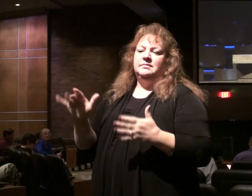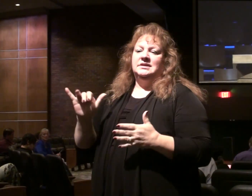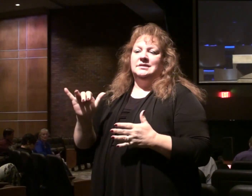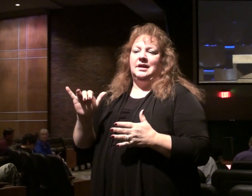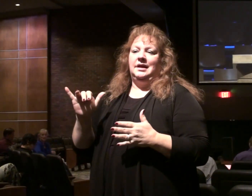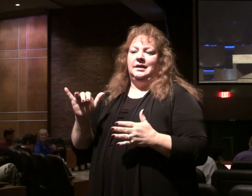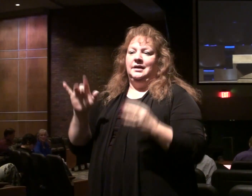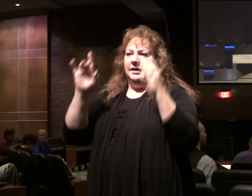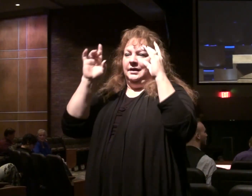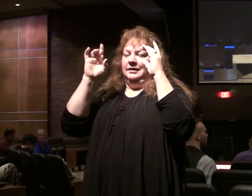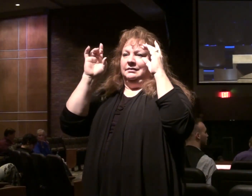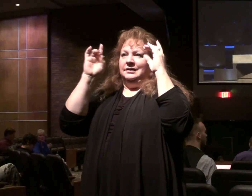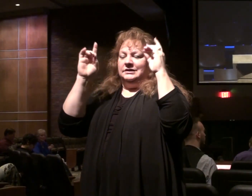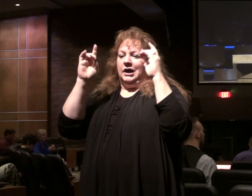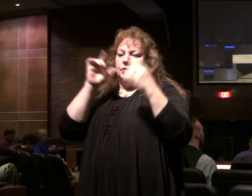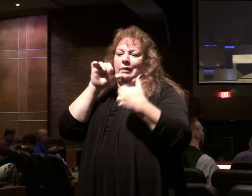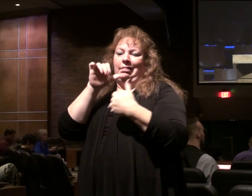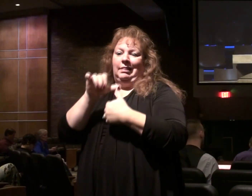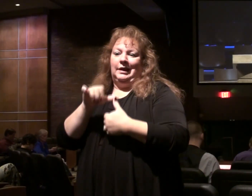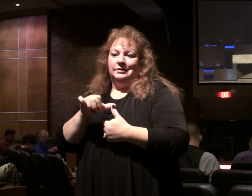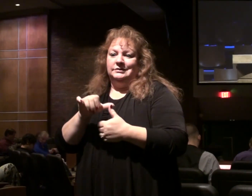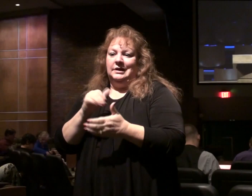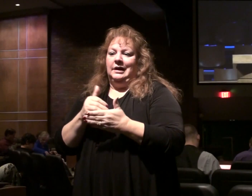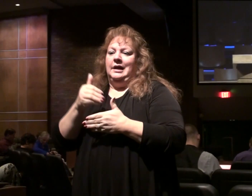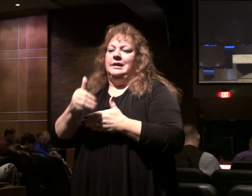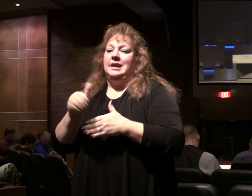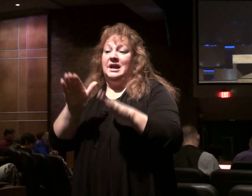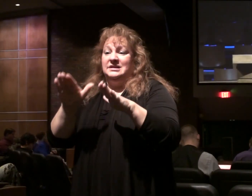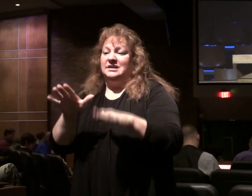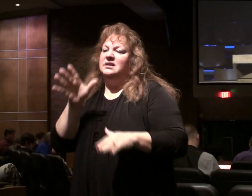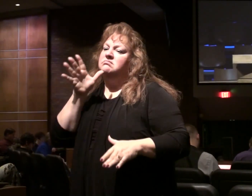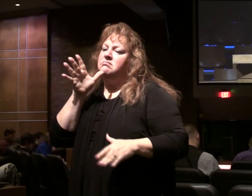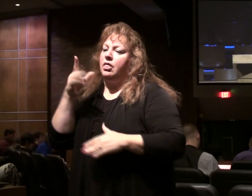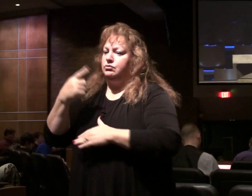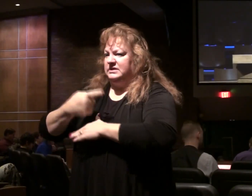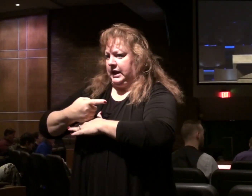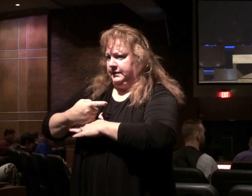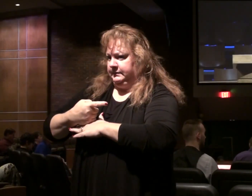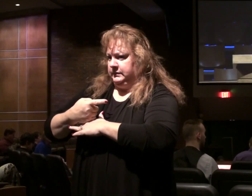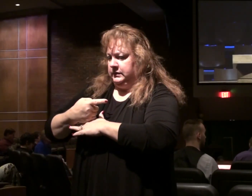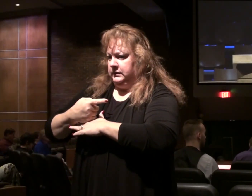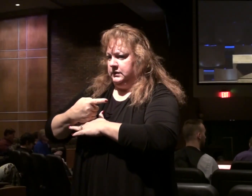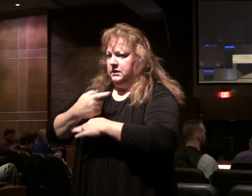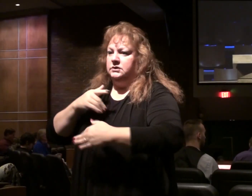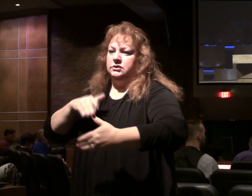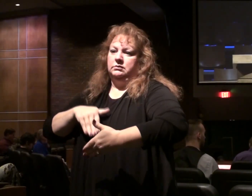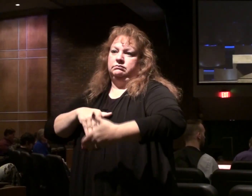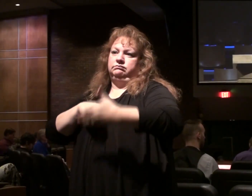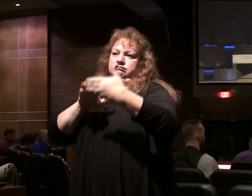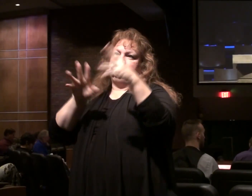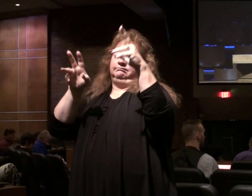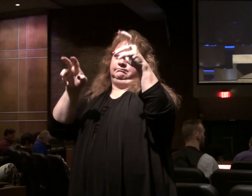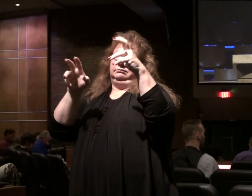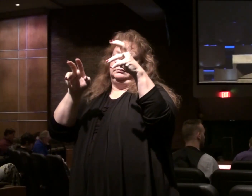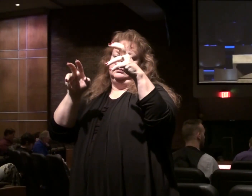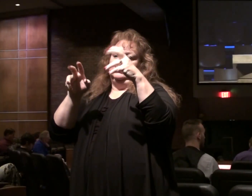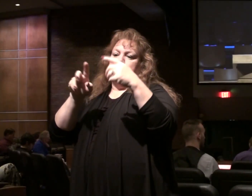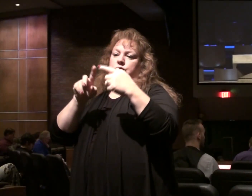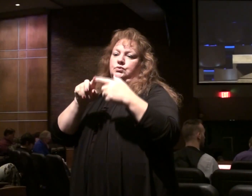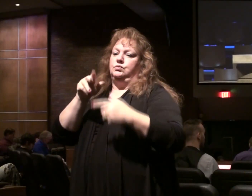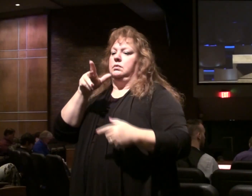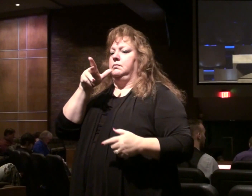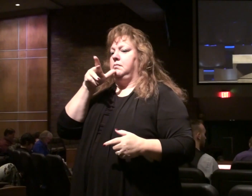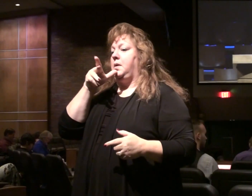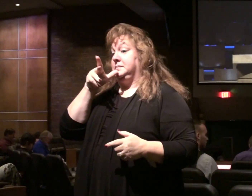the doctrinal epistles. Next Sunday will be Mother's Day. I want to address matters related to